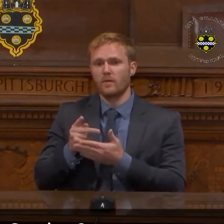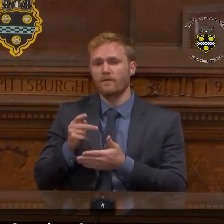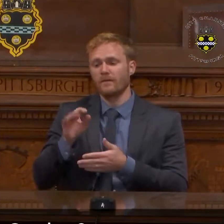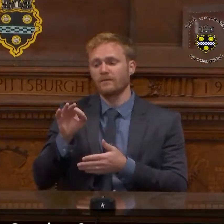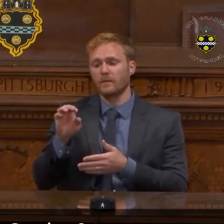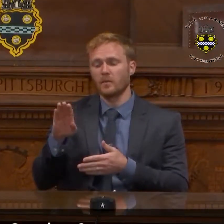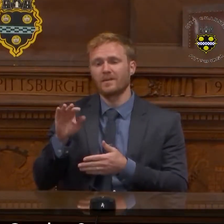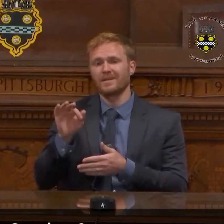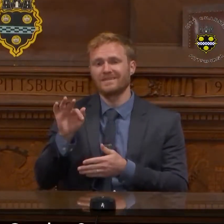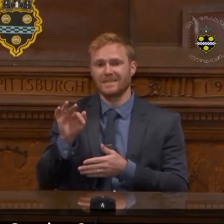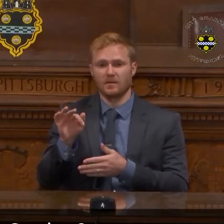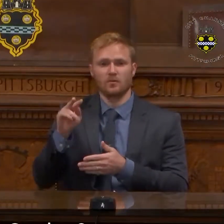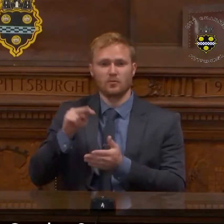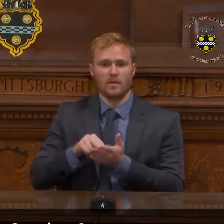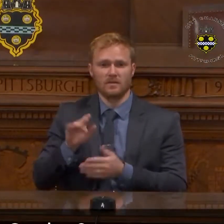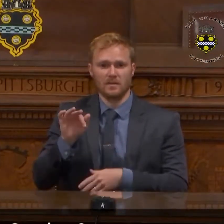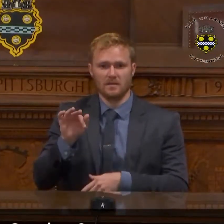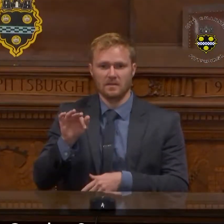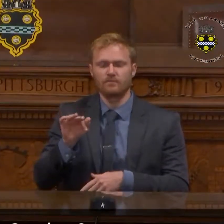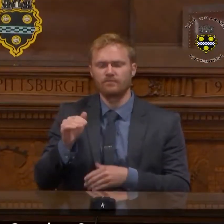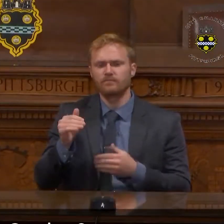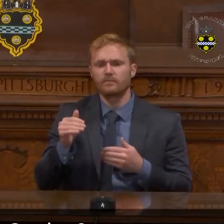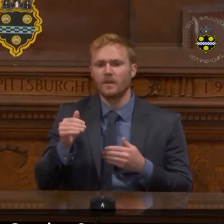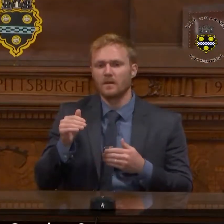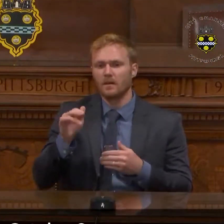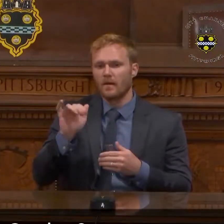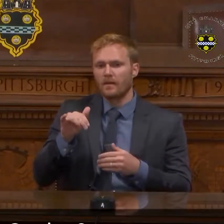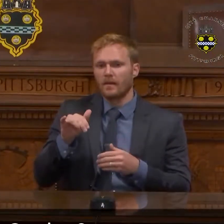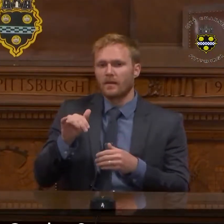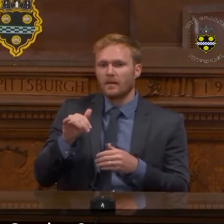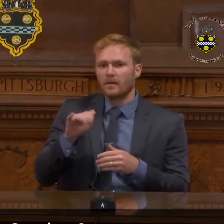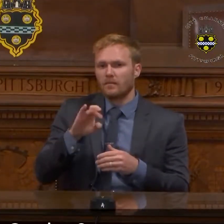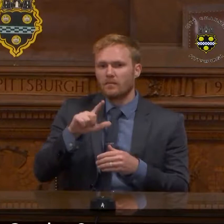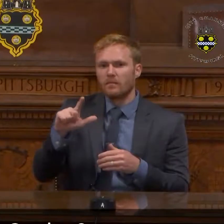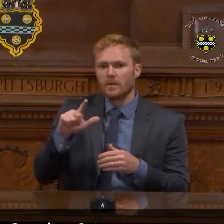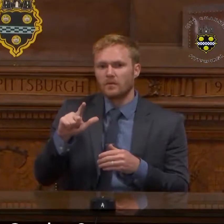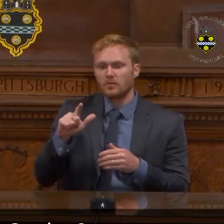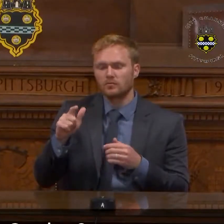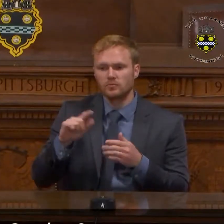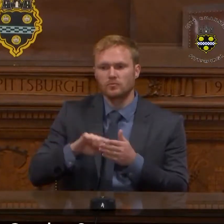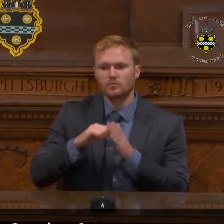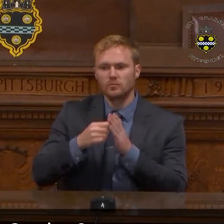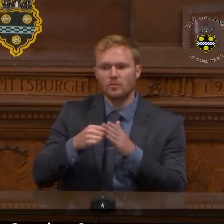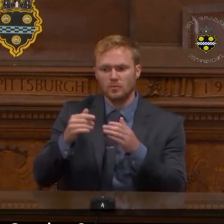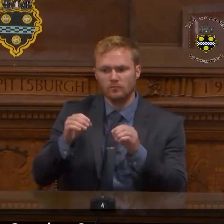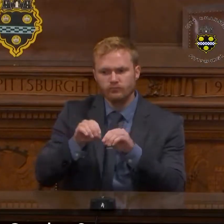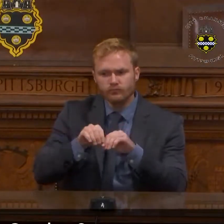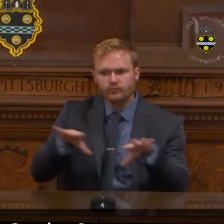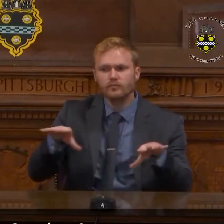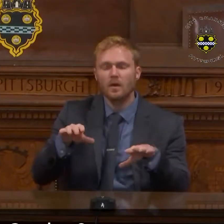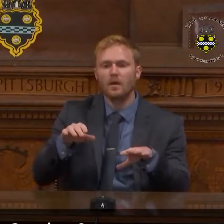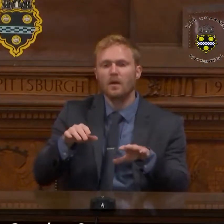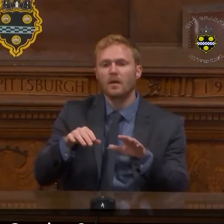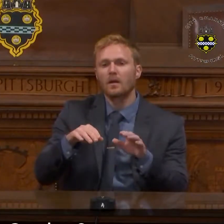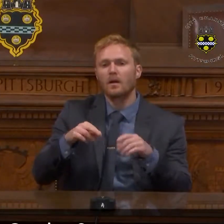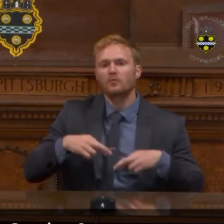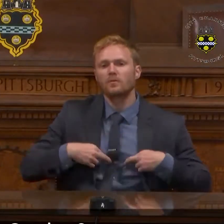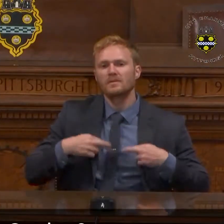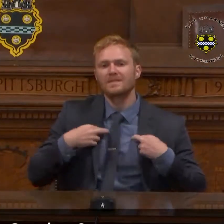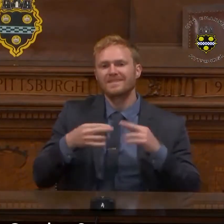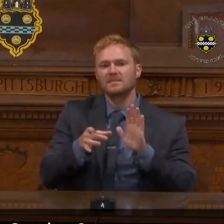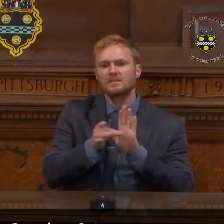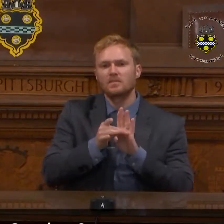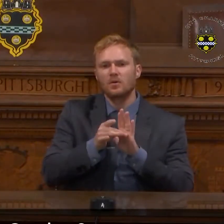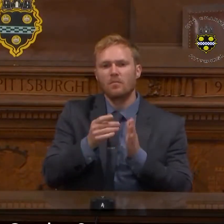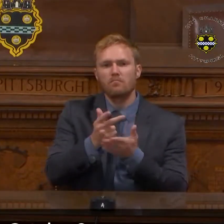2019, providing for the implementation of a residential sticker parking permit program in the